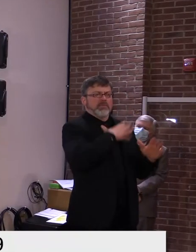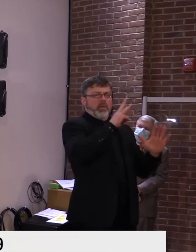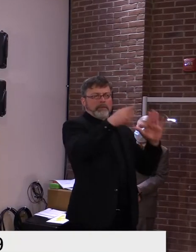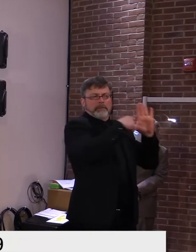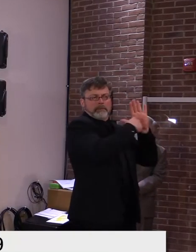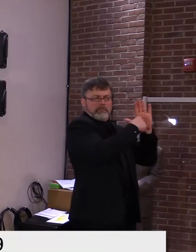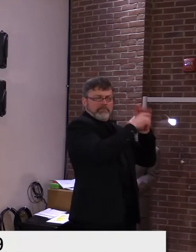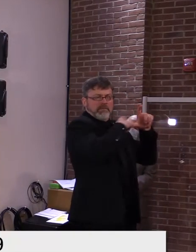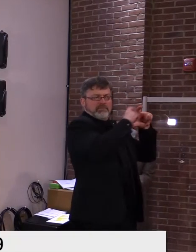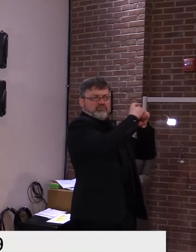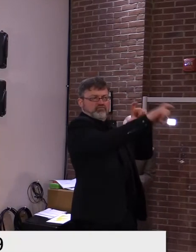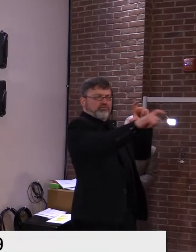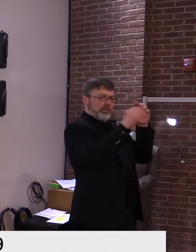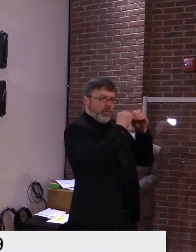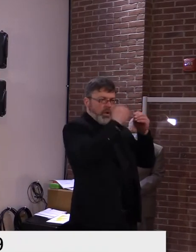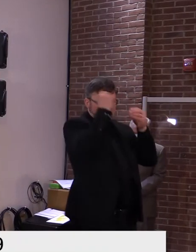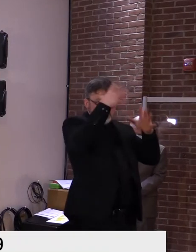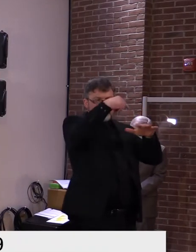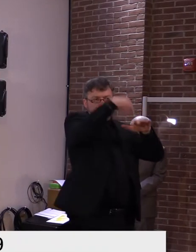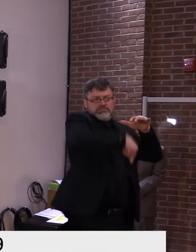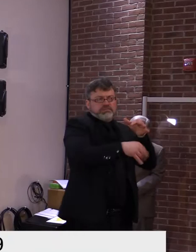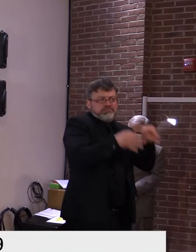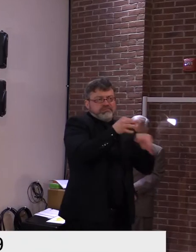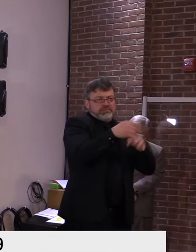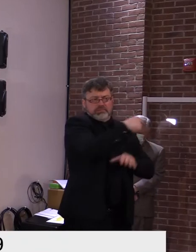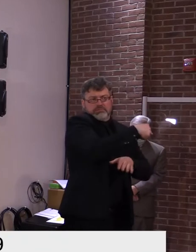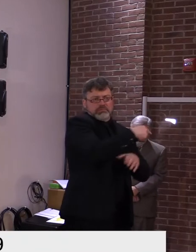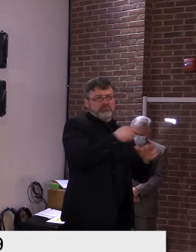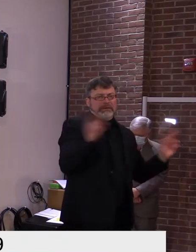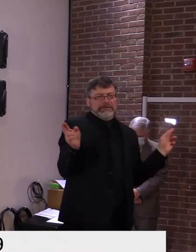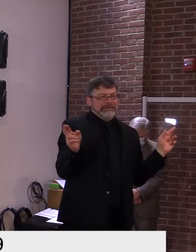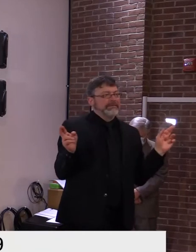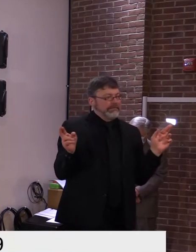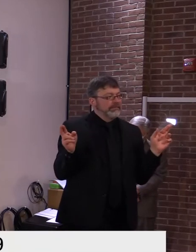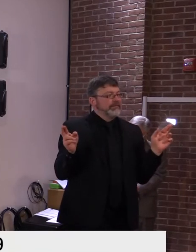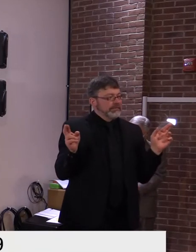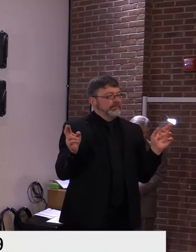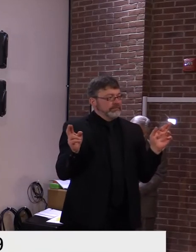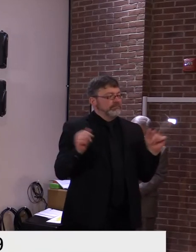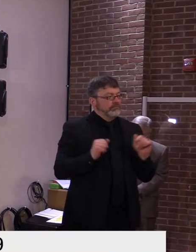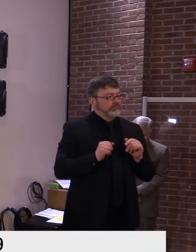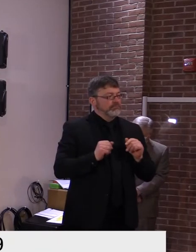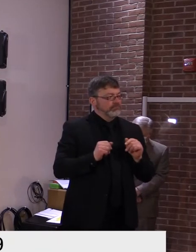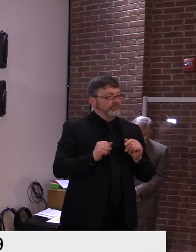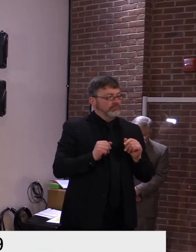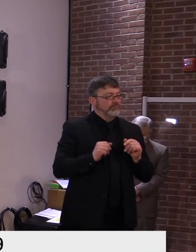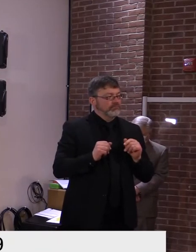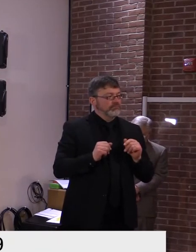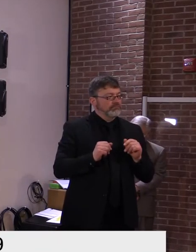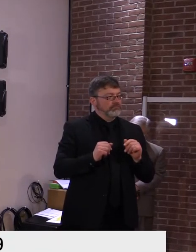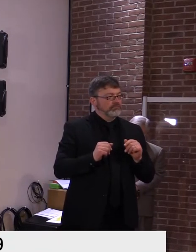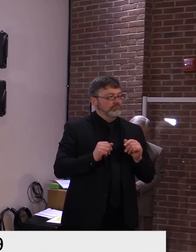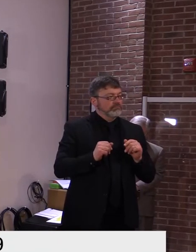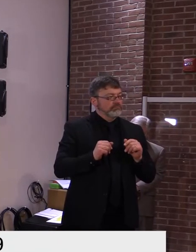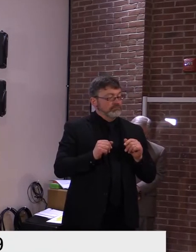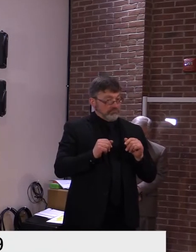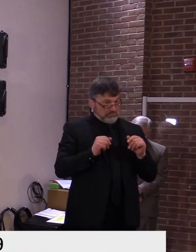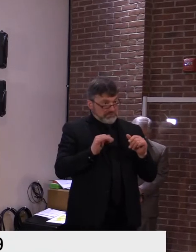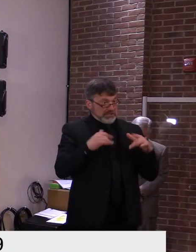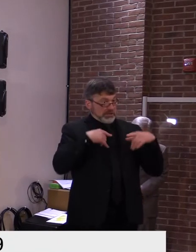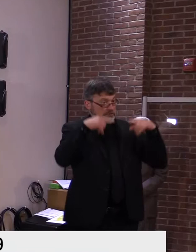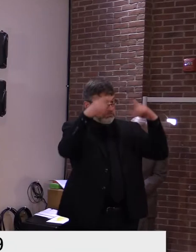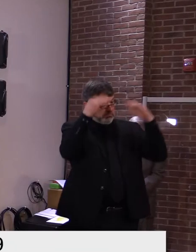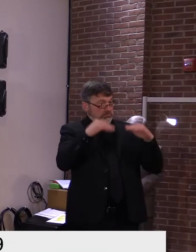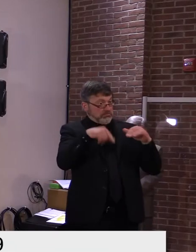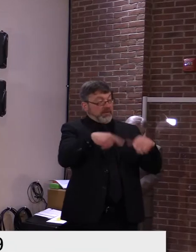Additionally, we're making great gains, as you've seen, in the pace of vaccination nationally and in Vermont, which should give us all hope for